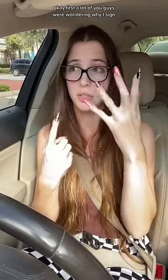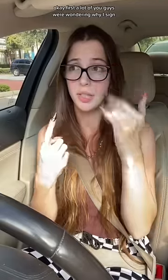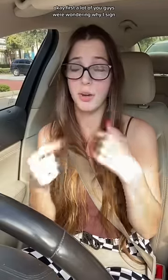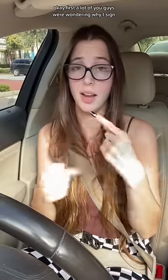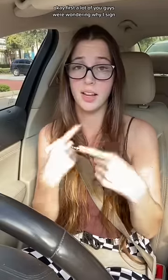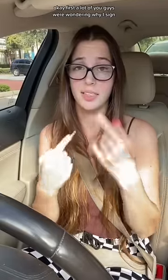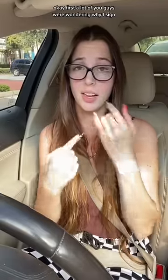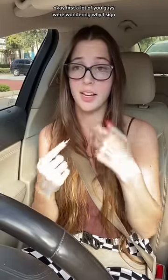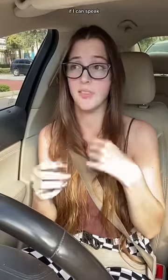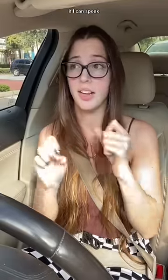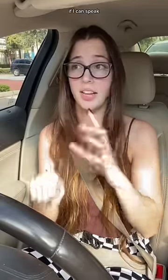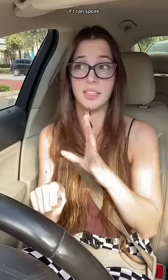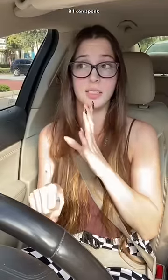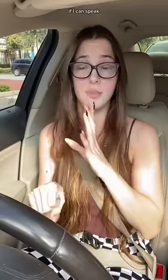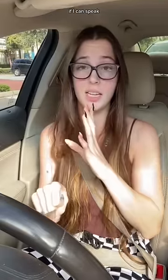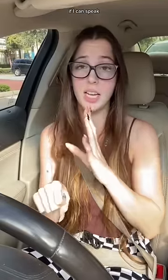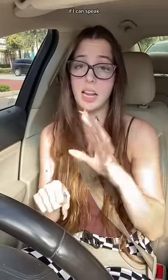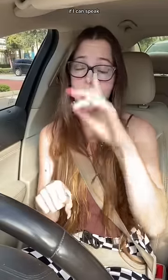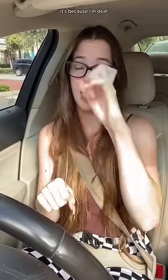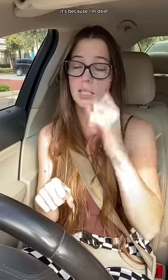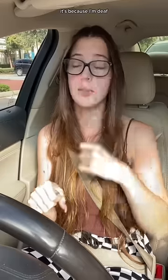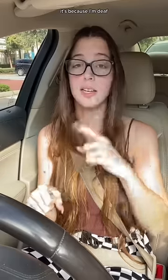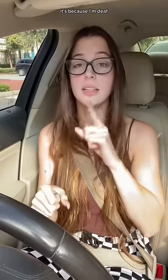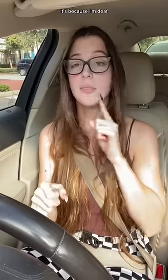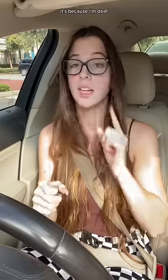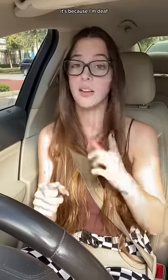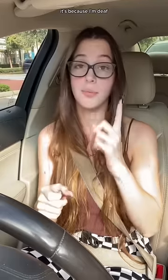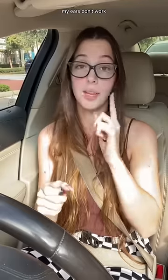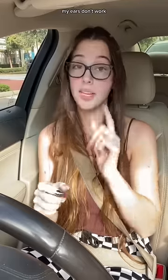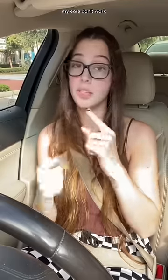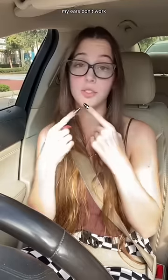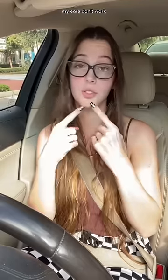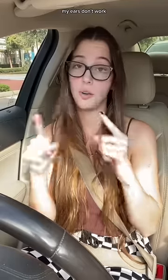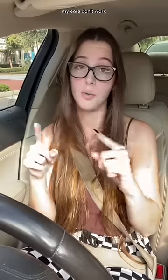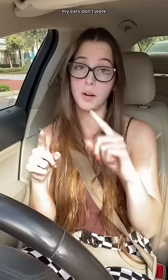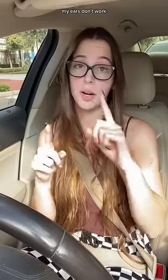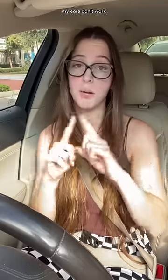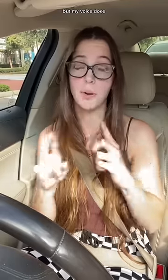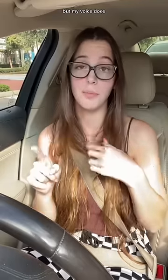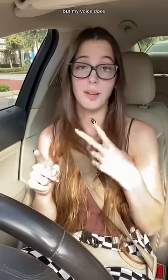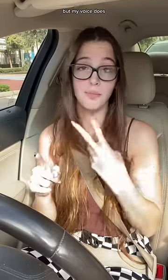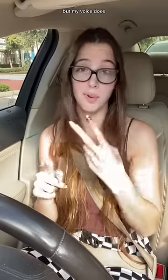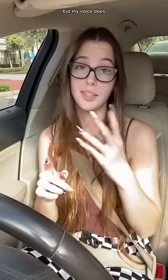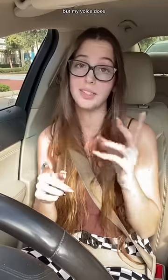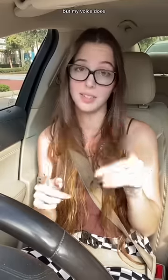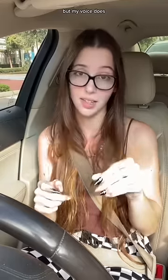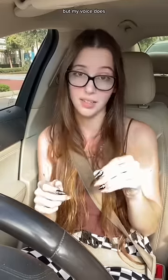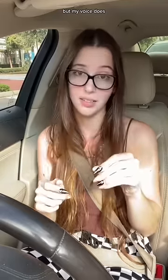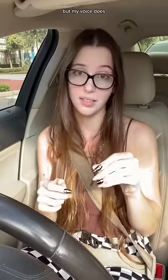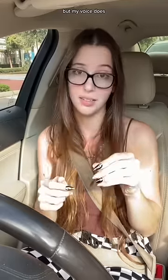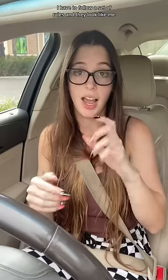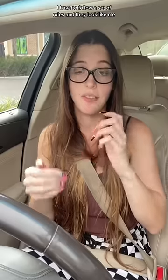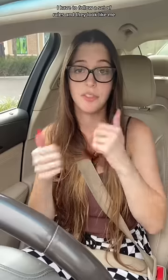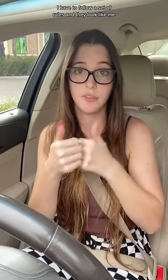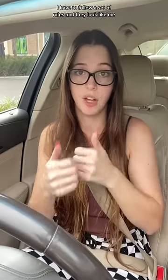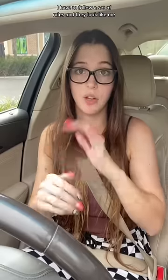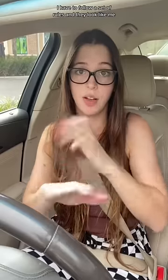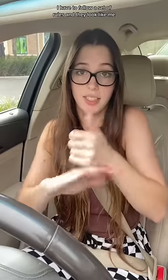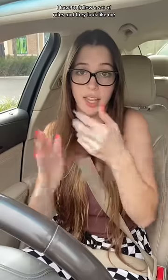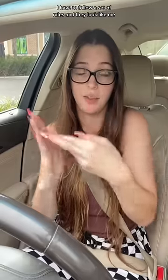why I sign if I can speak. It's because I'm deaf, my ears don't work, but my voice does. I have to follow a set of